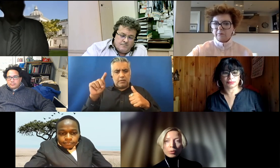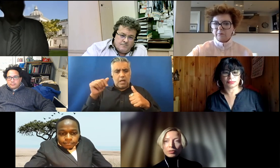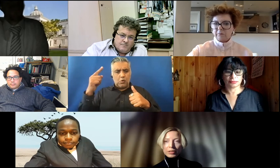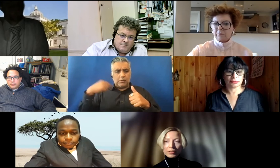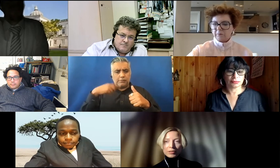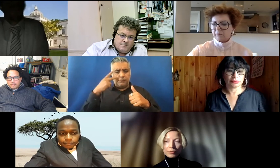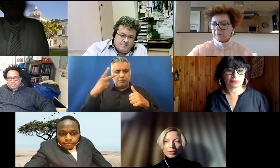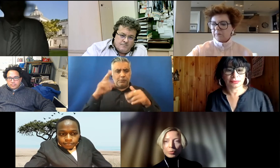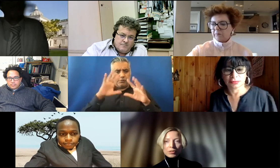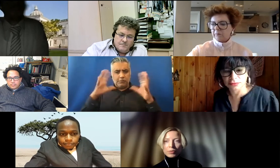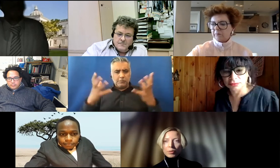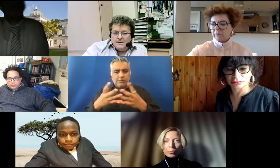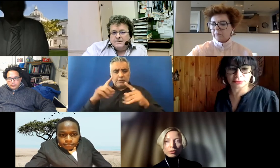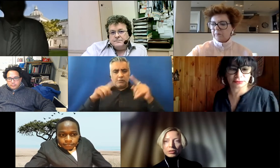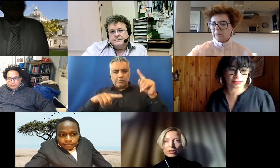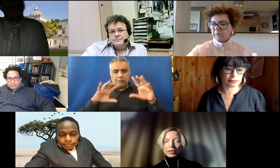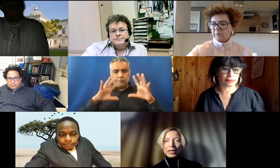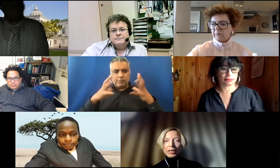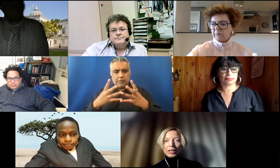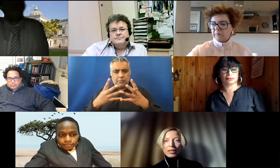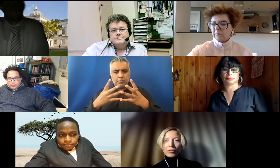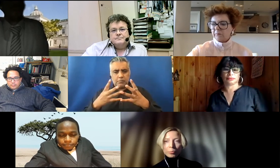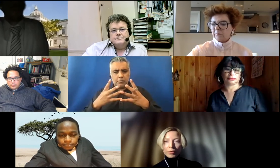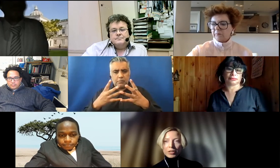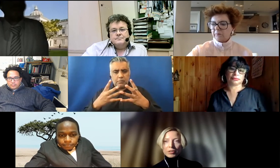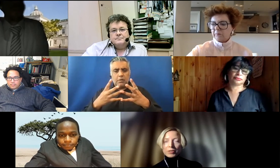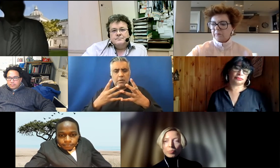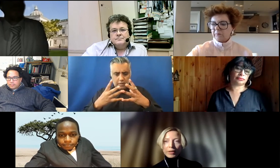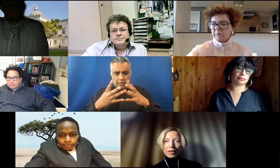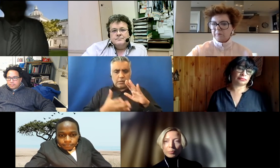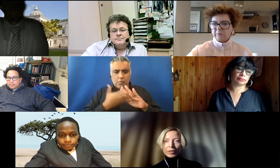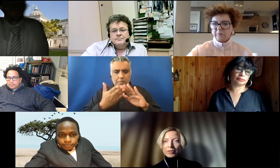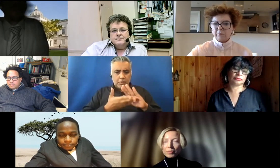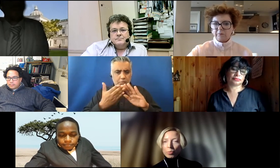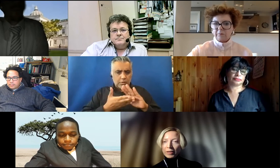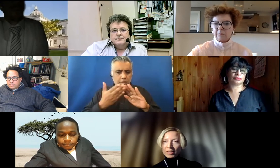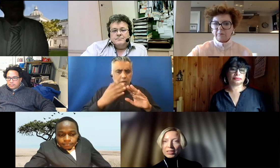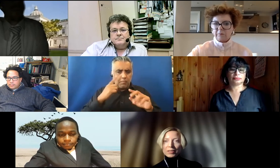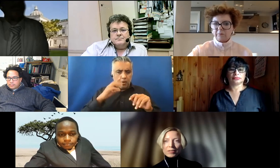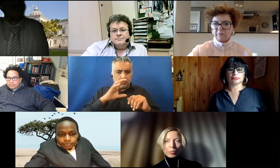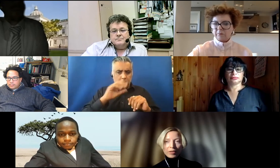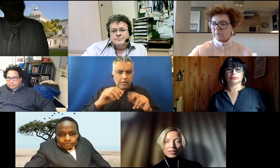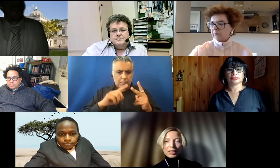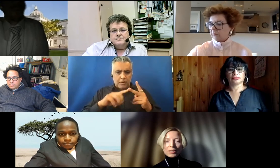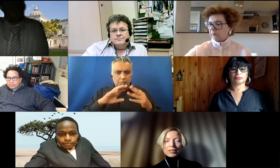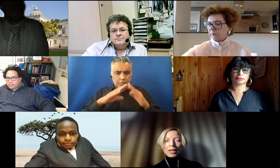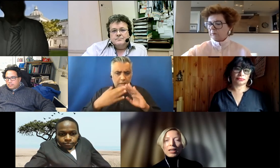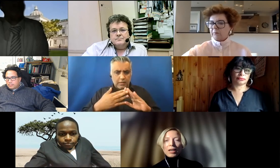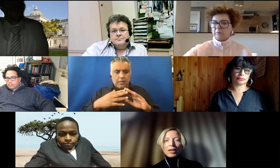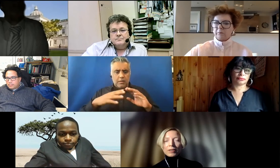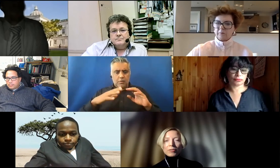the world in different parts of the world in operations by the companies, by the cities, by the